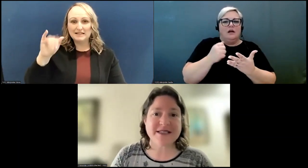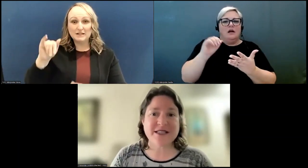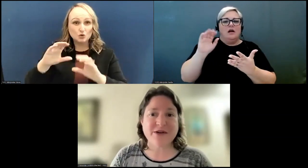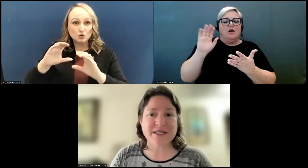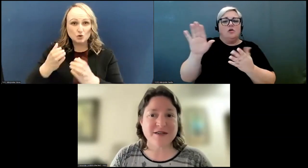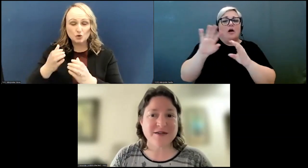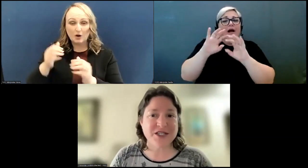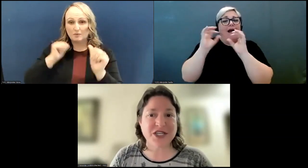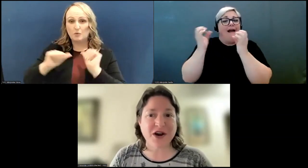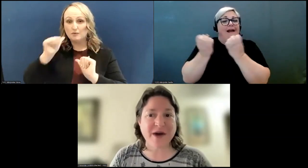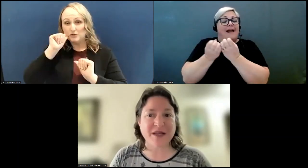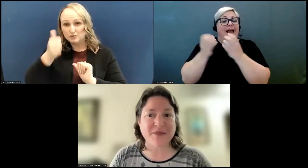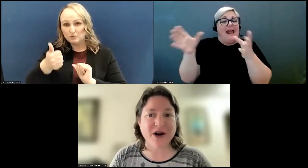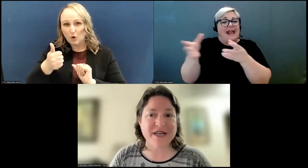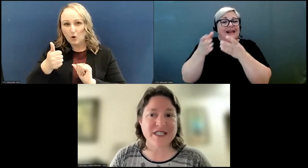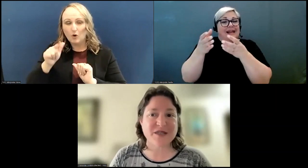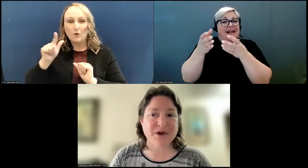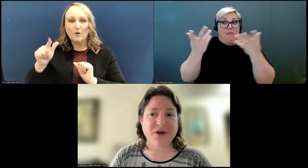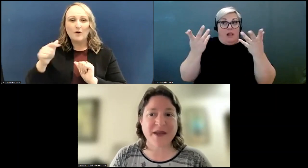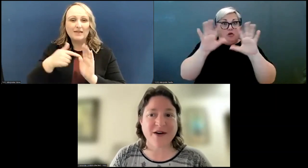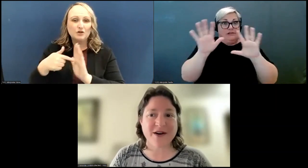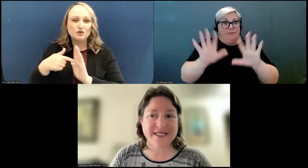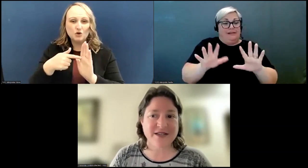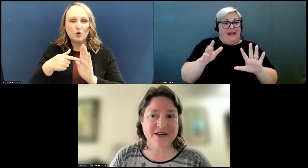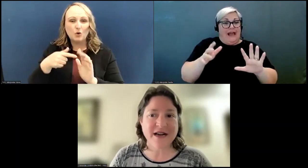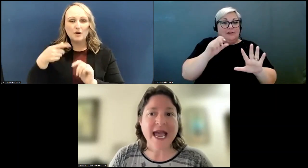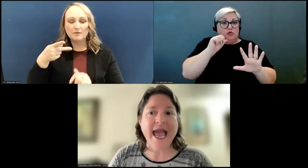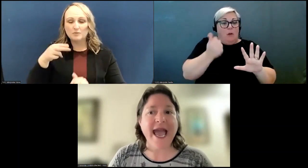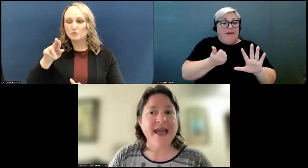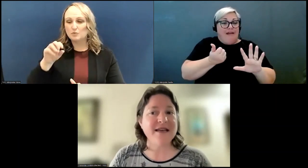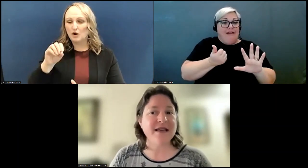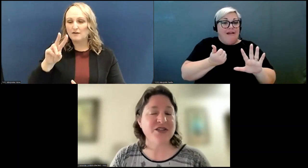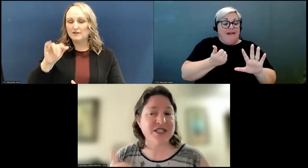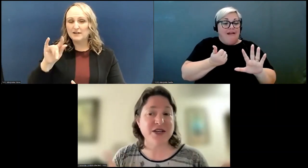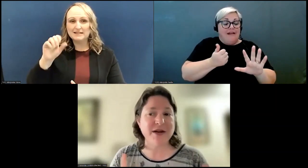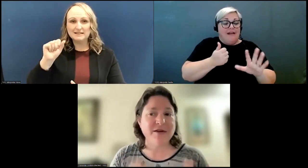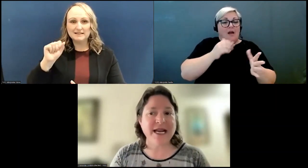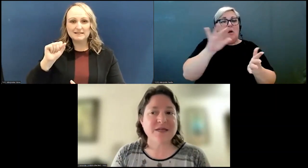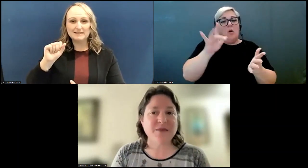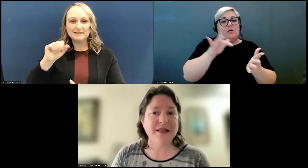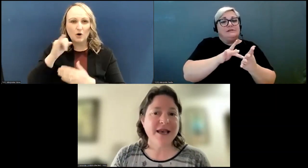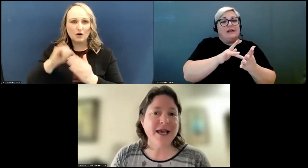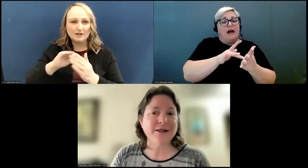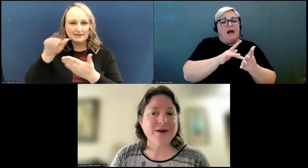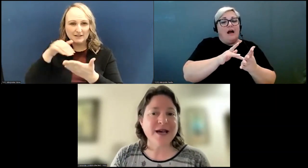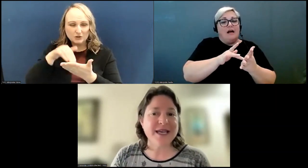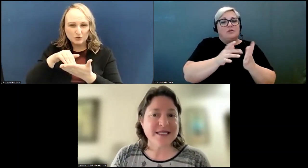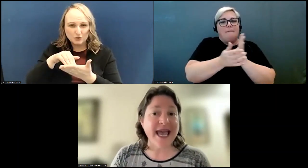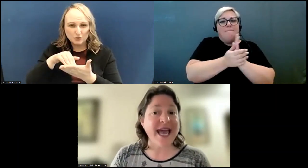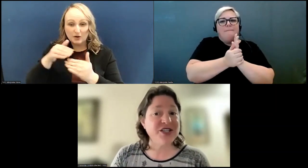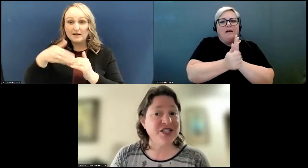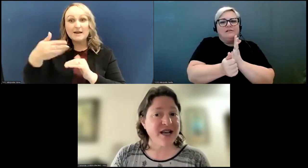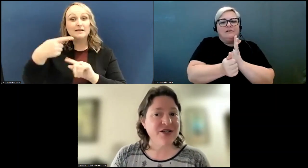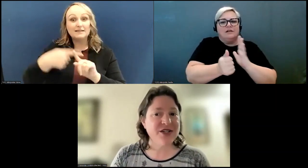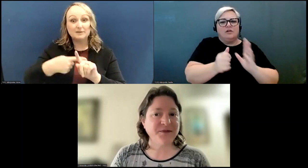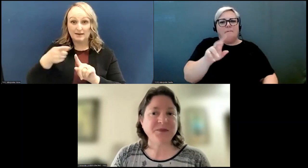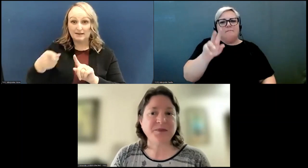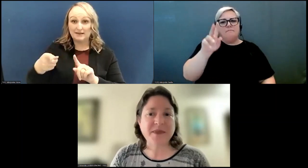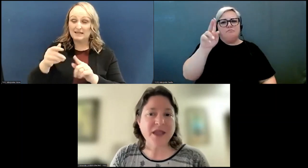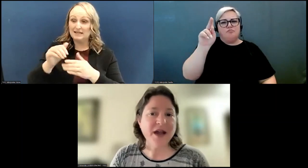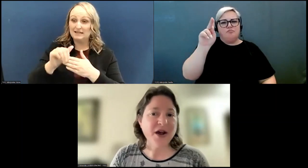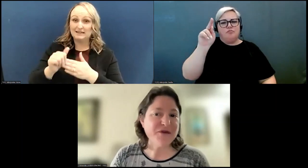No Limits, No Excuses show at the Providence Performing Arts Center. And just so you know, next month, Luca is the head